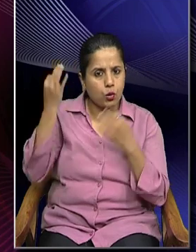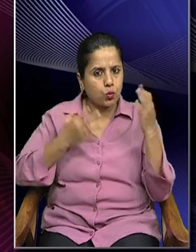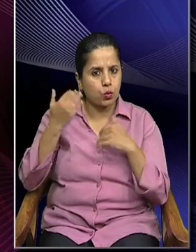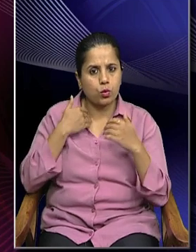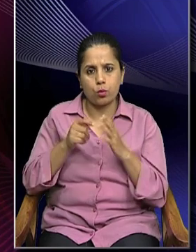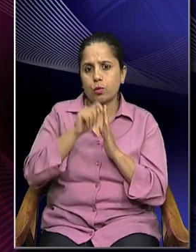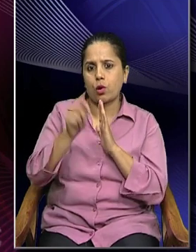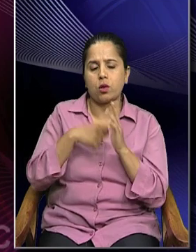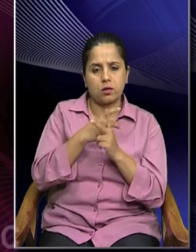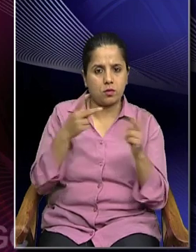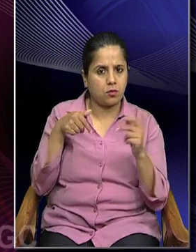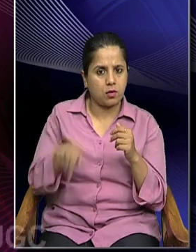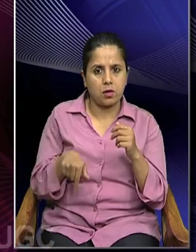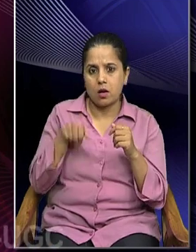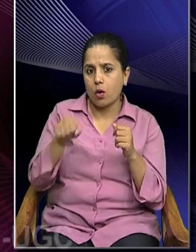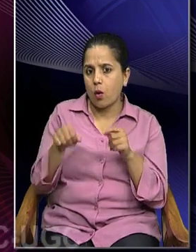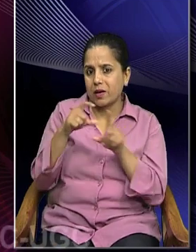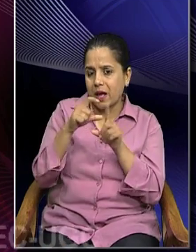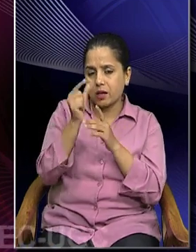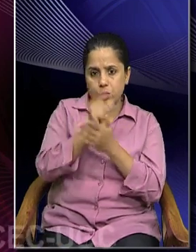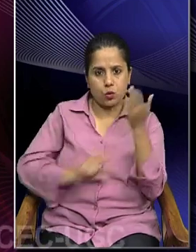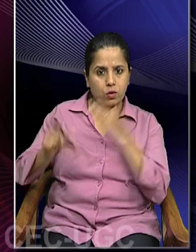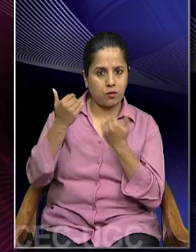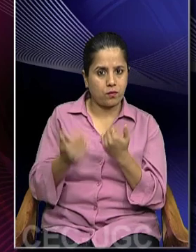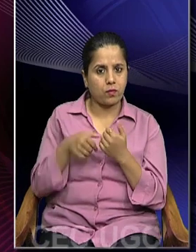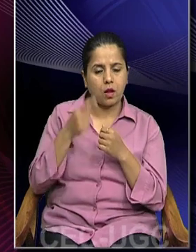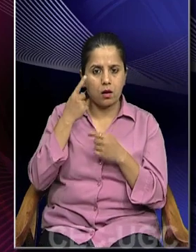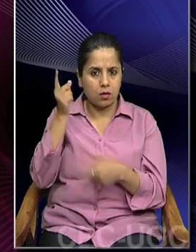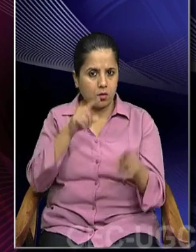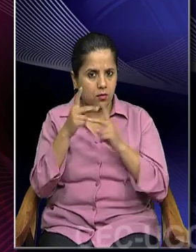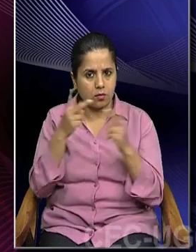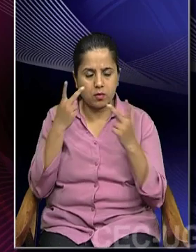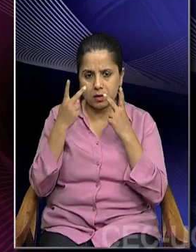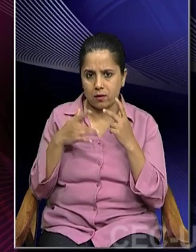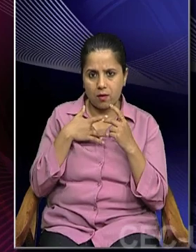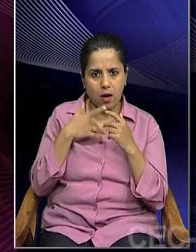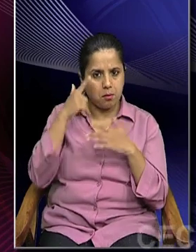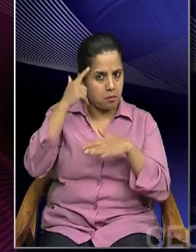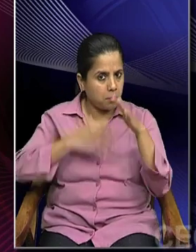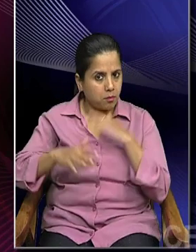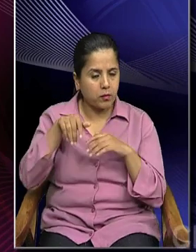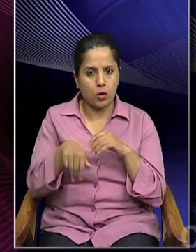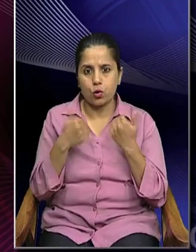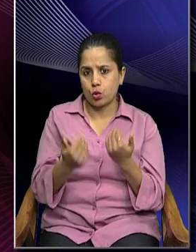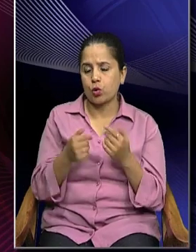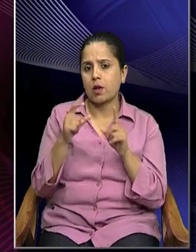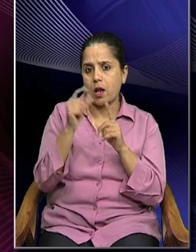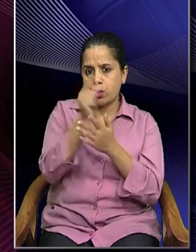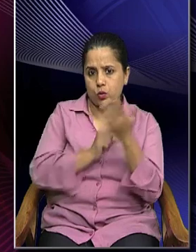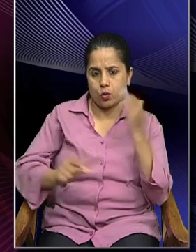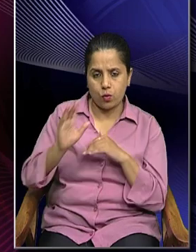projects. University of Delhi, assessment strategies. The University of Delhi employs